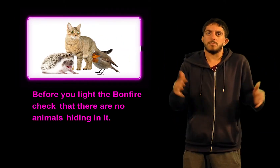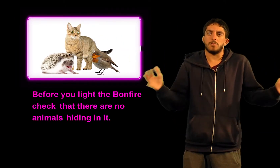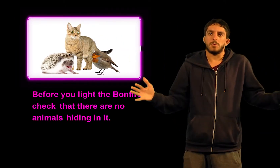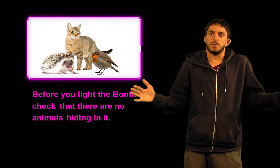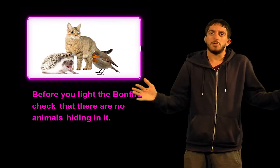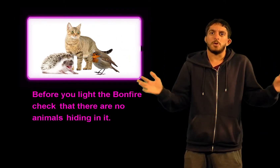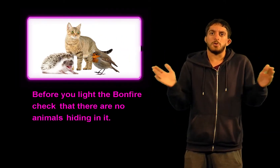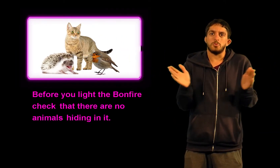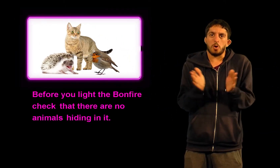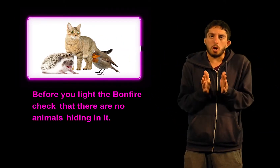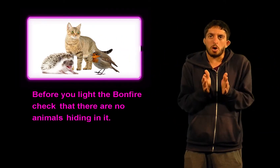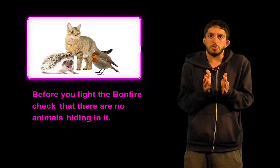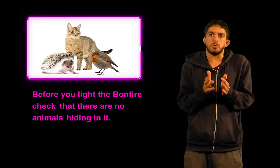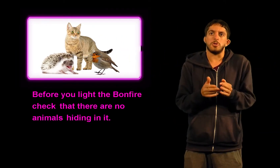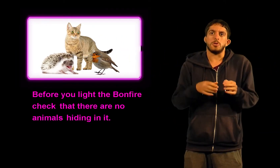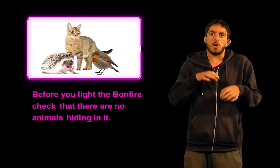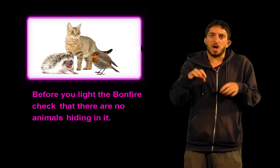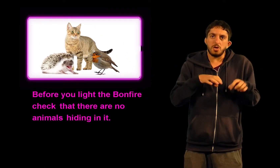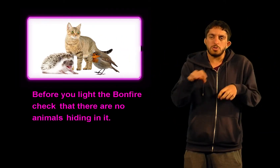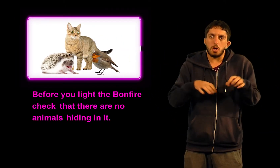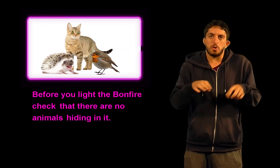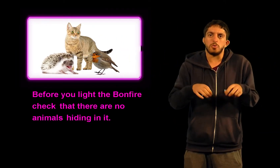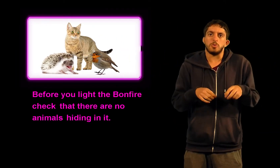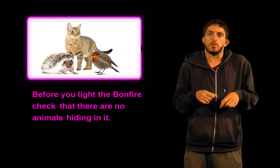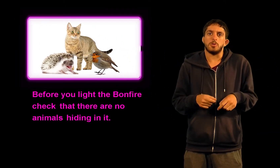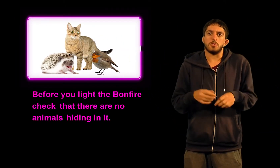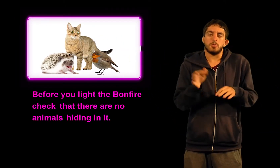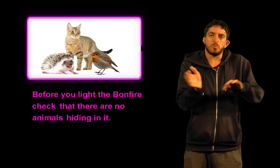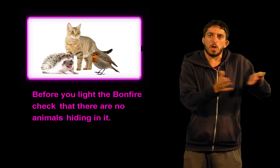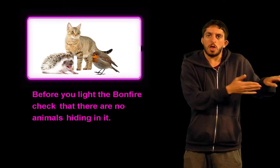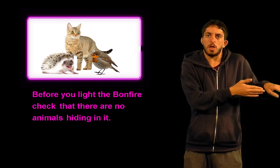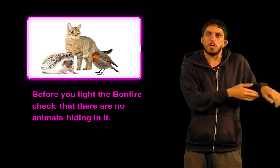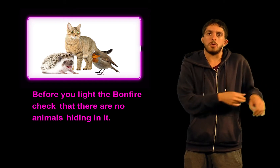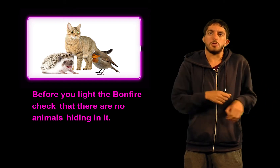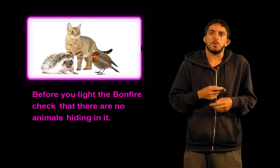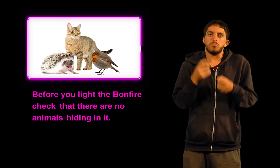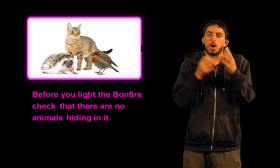Before you light the fire, check that there are no animals hiding in it.